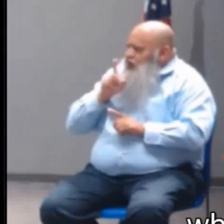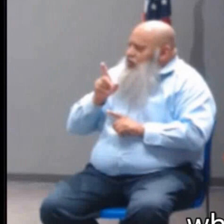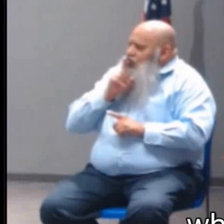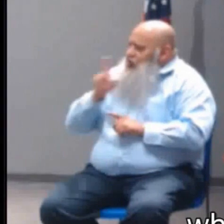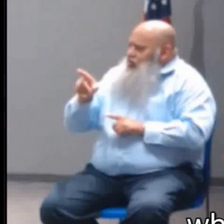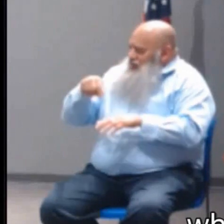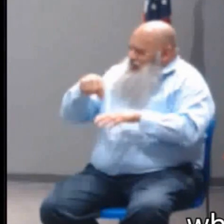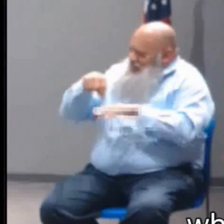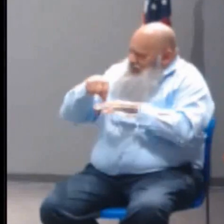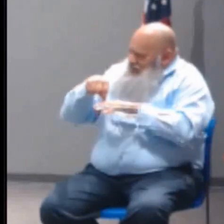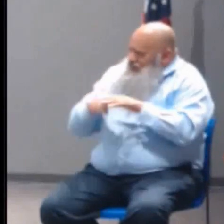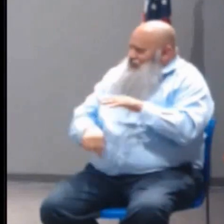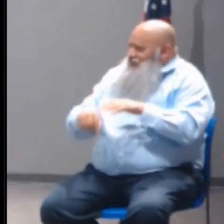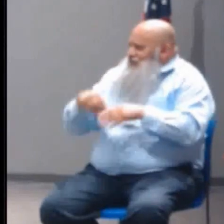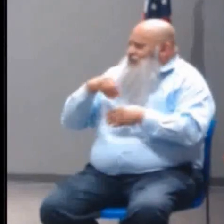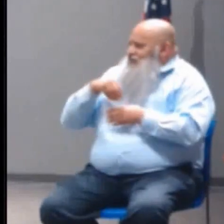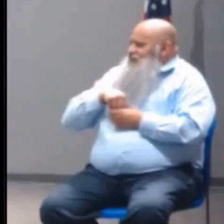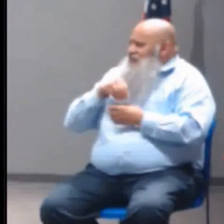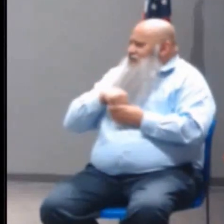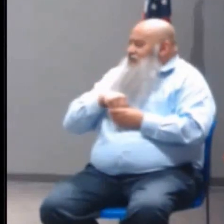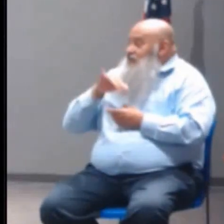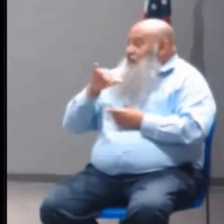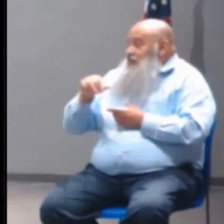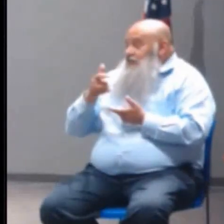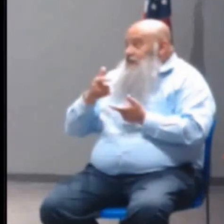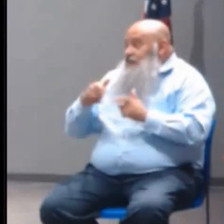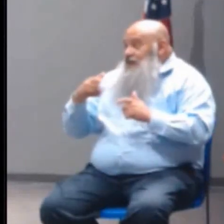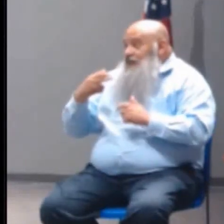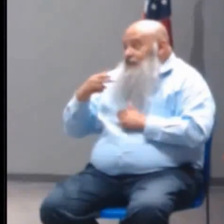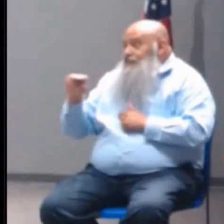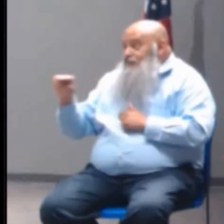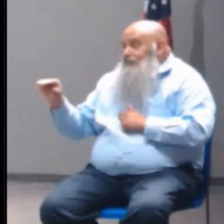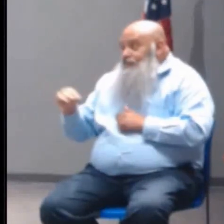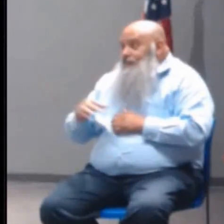deep, deep inside? That's a big